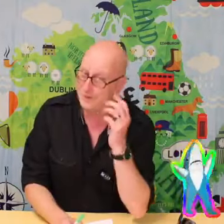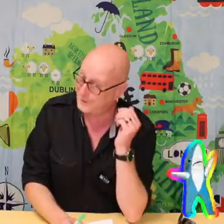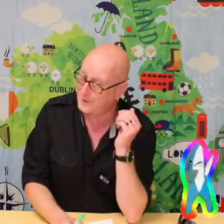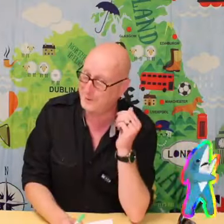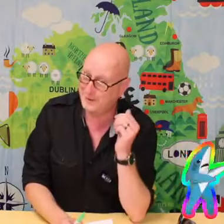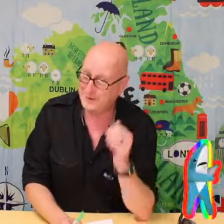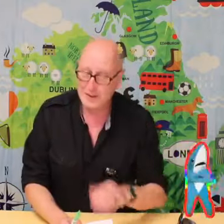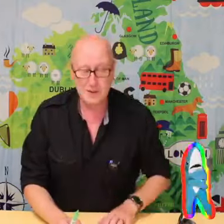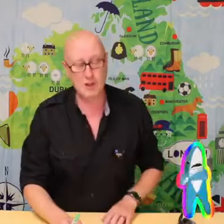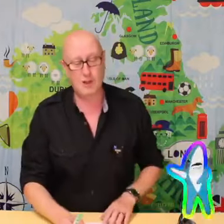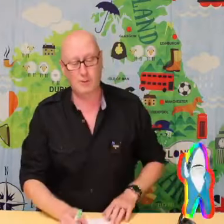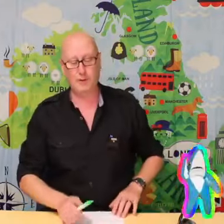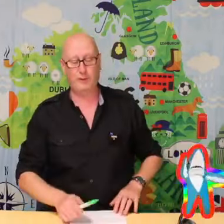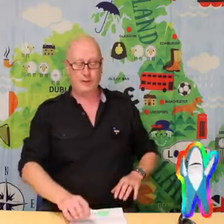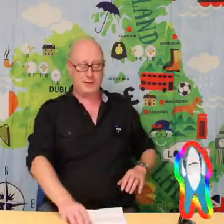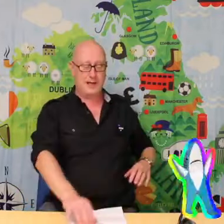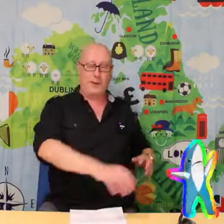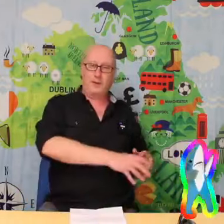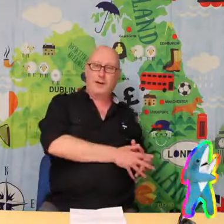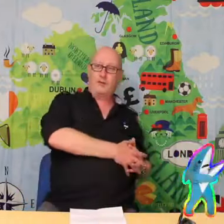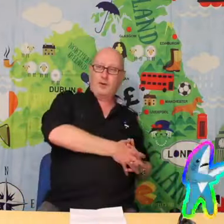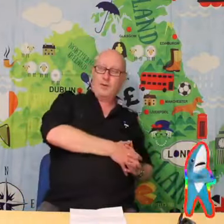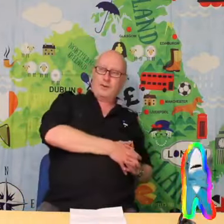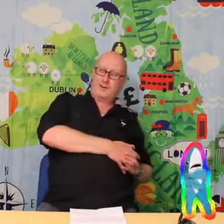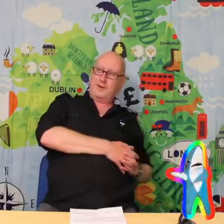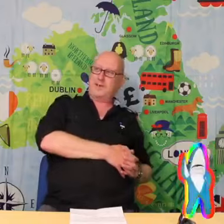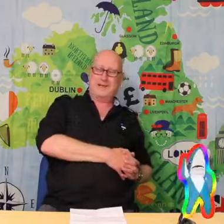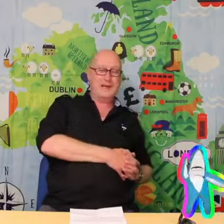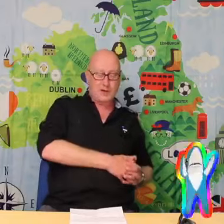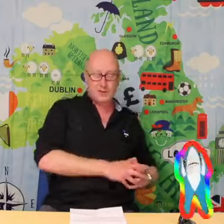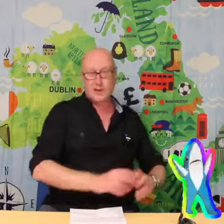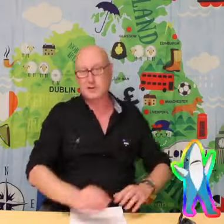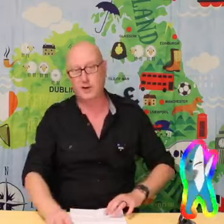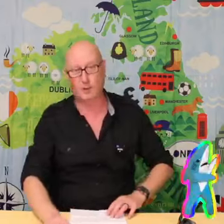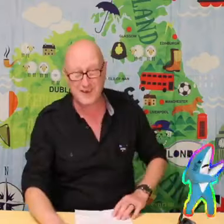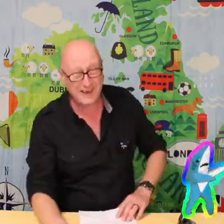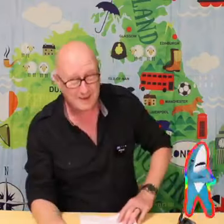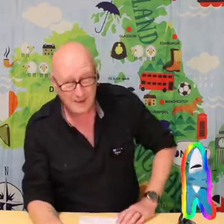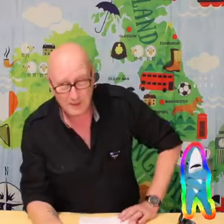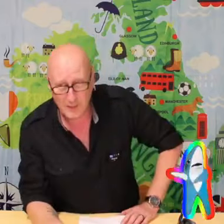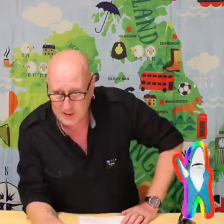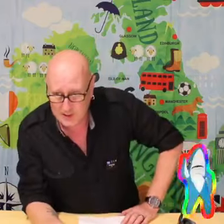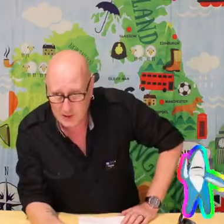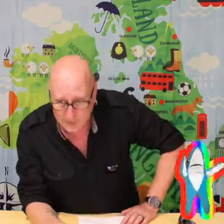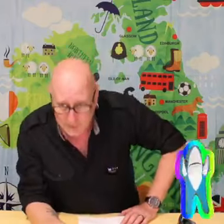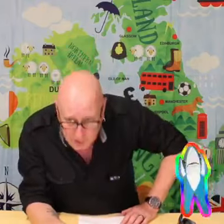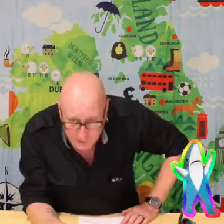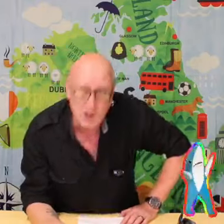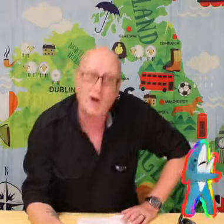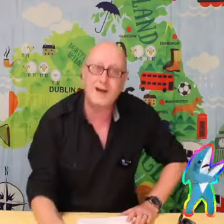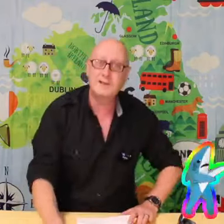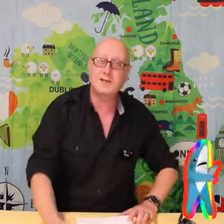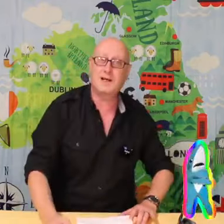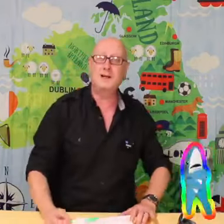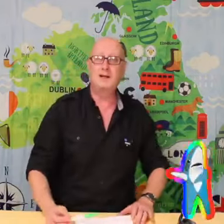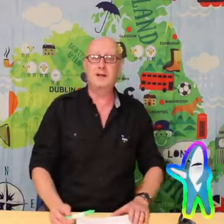Hi guys. So what we've got for you today, well, we've gone through, let's have a bit of deeks first. First of all, the weather. The weather's actually, it's not, and it's all right today, ladies and